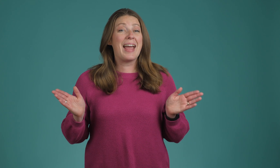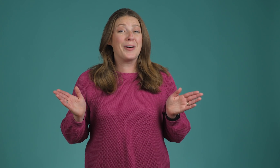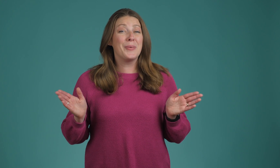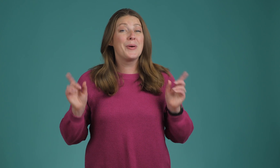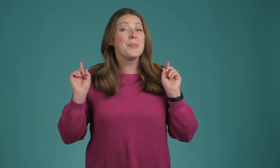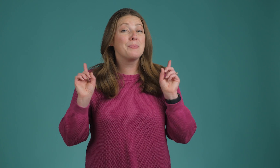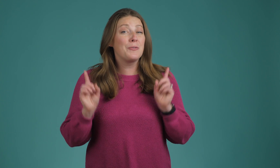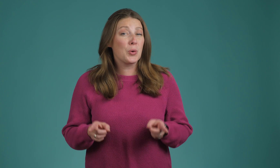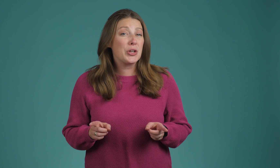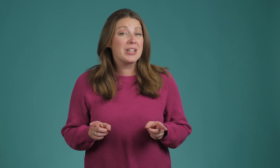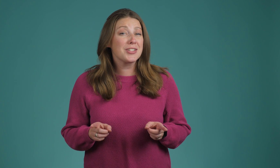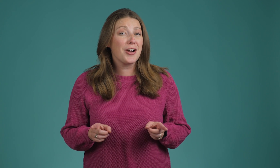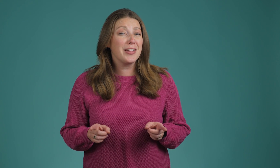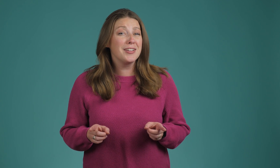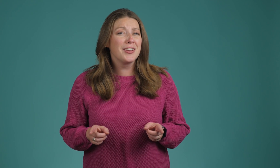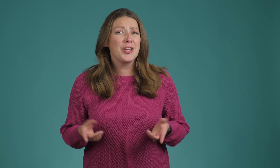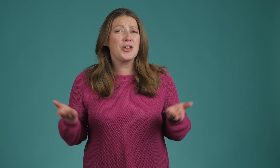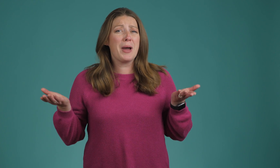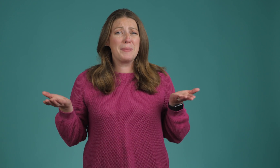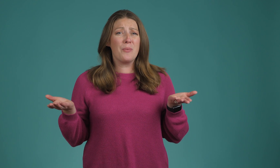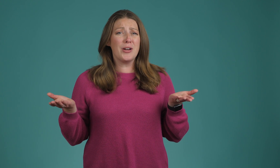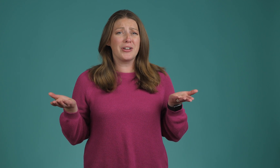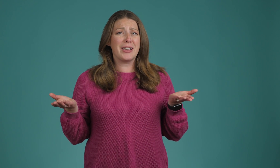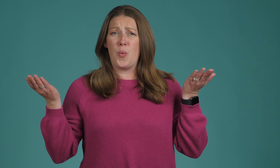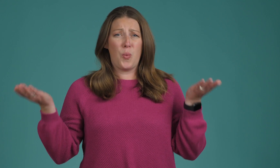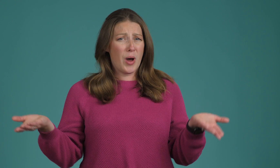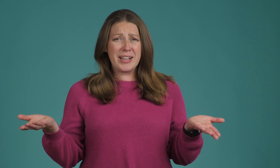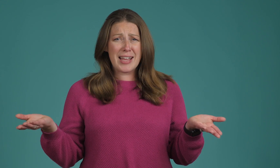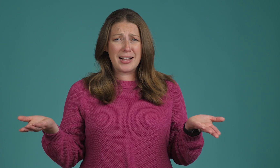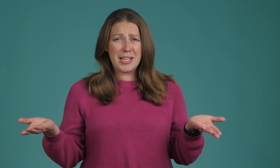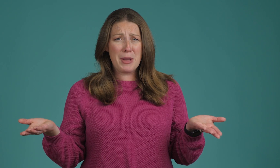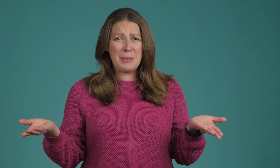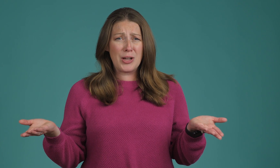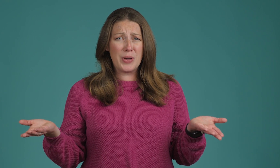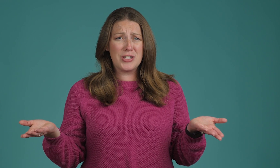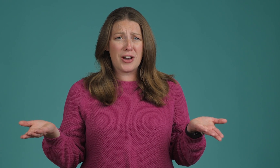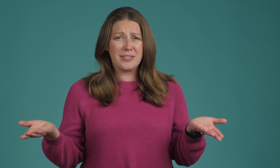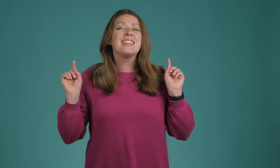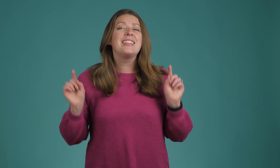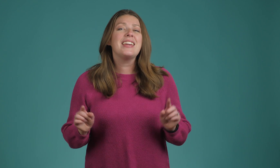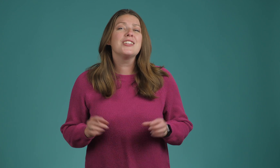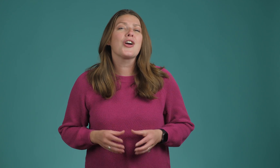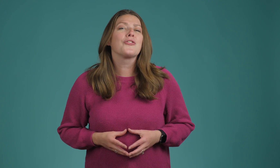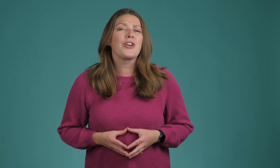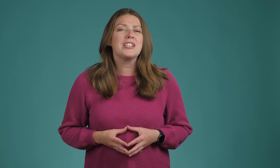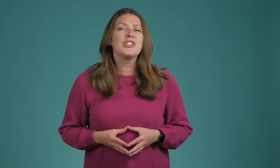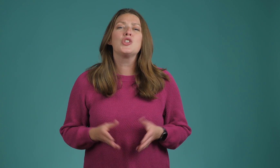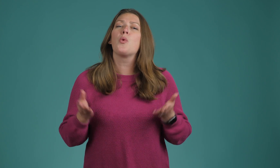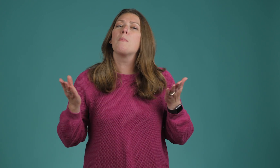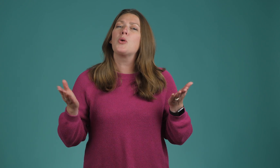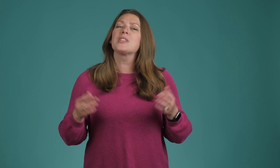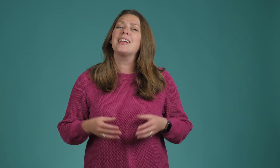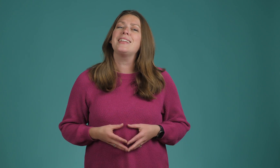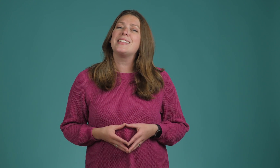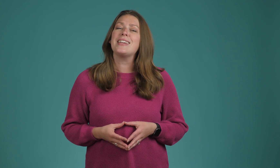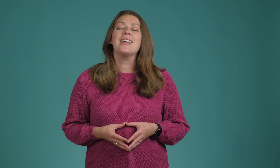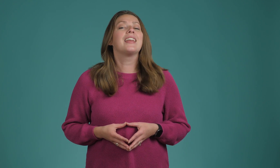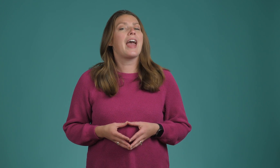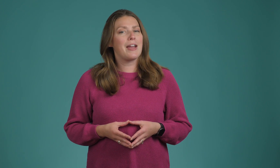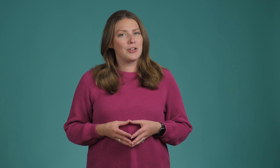Now, before you get started, you might be wondering, what exactly am I being quizzed on? These are phrases you will most likely see in